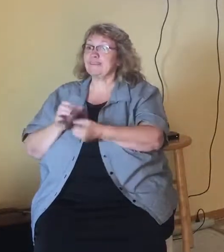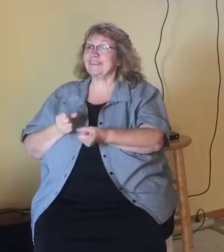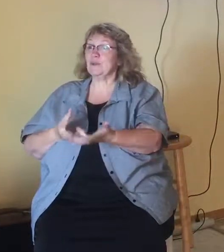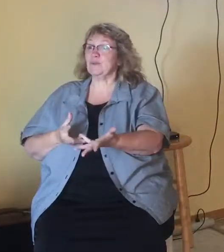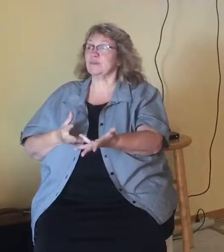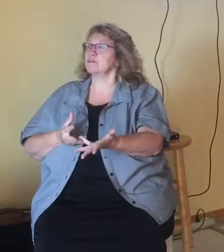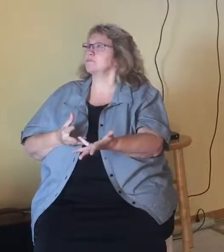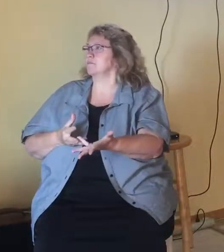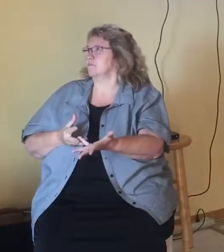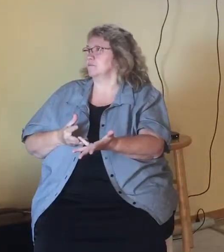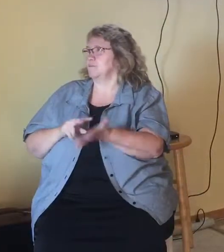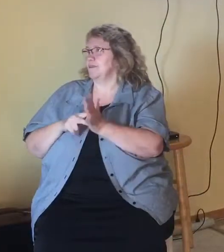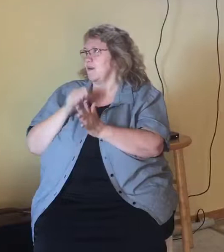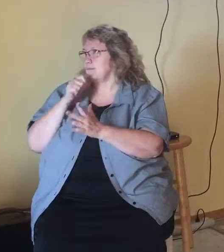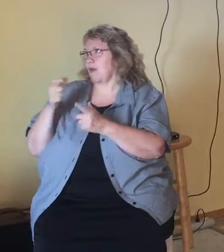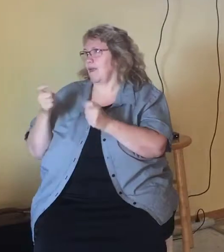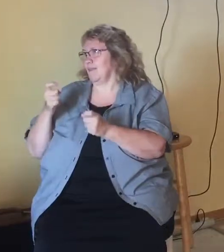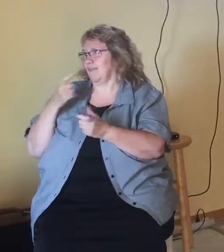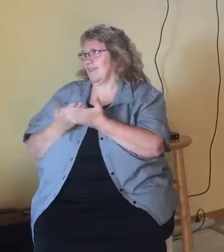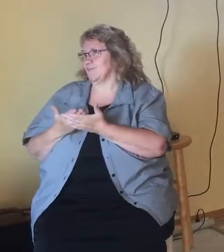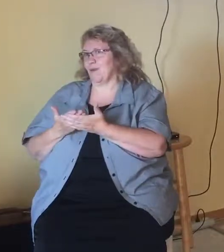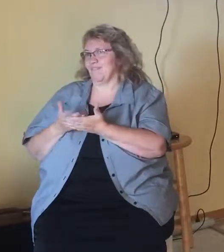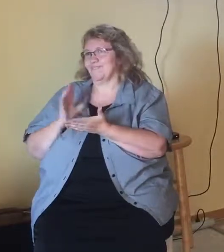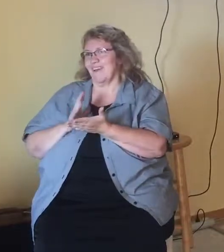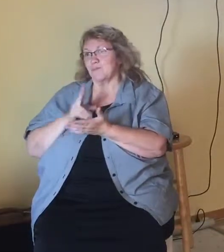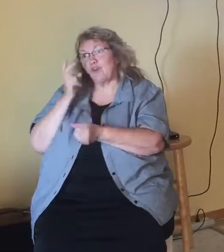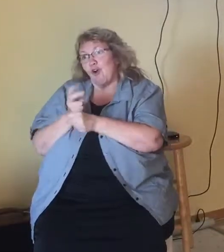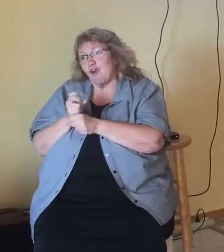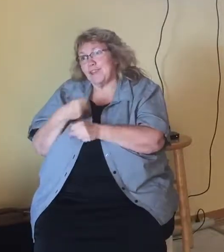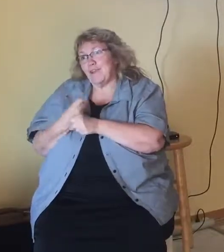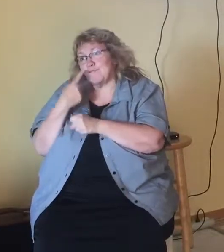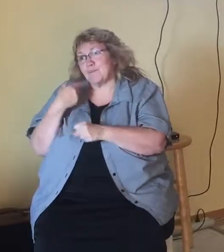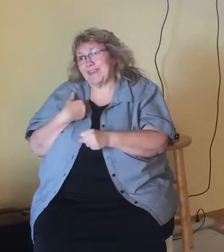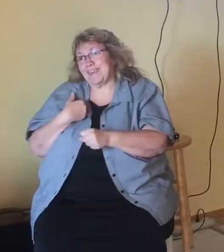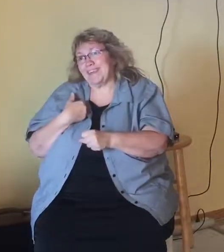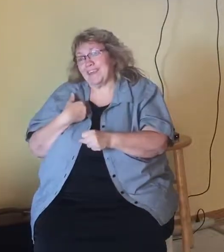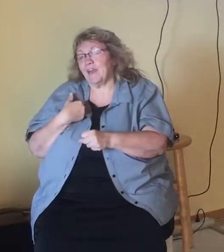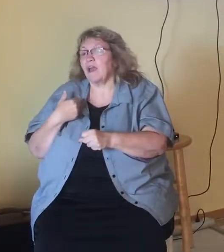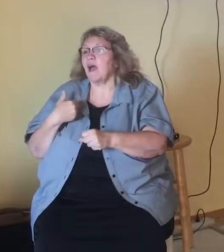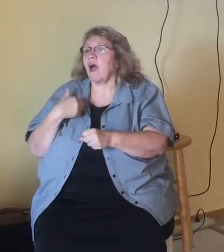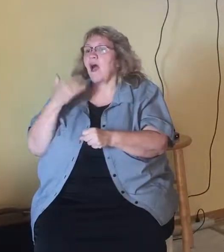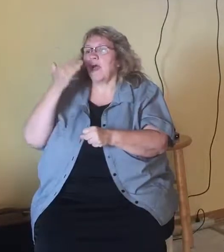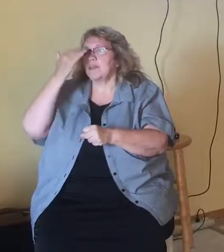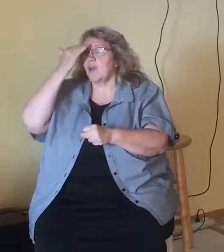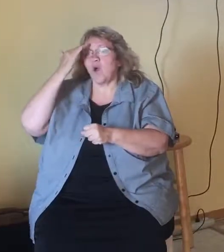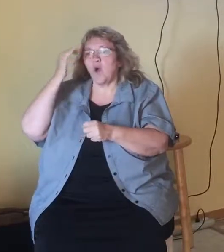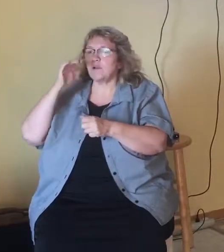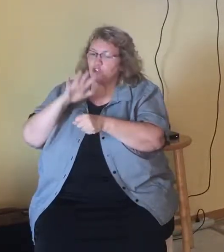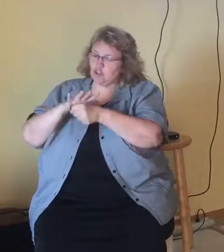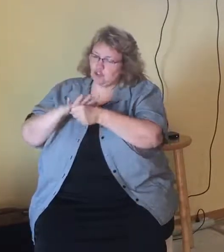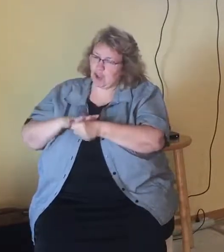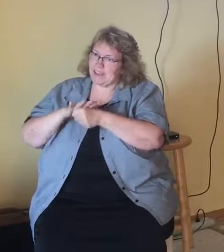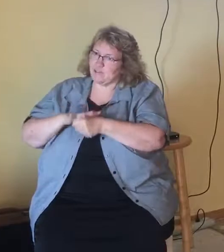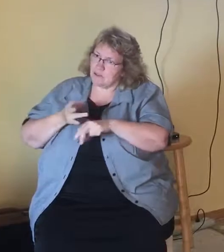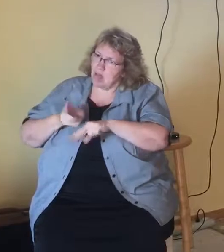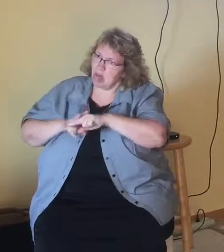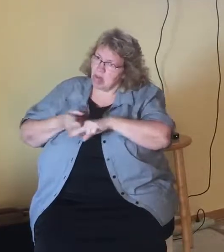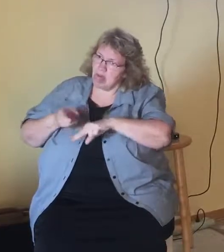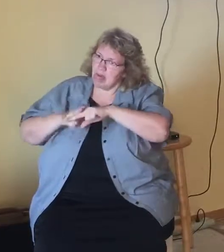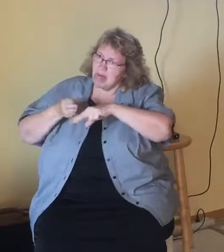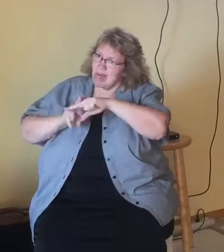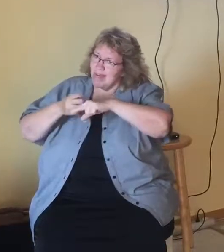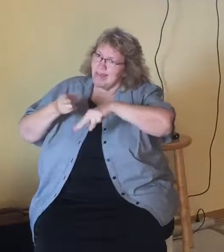not handling things very well." So this has been a really hard year. And I know it had been years of stress and things piling up on my body,